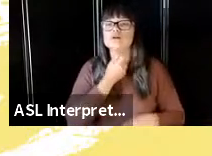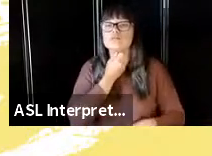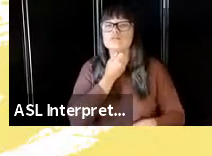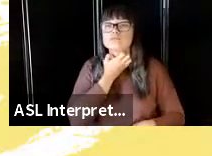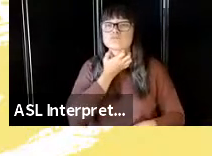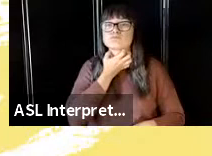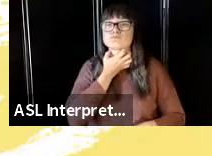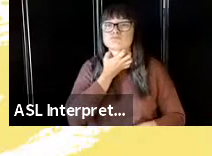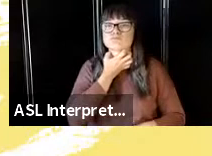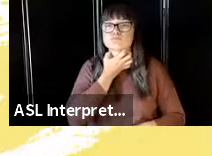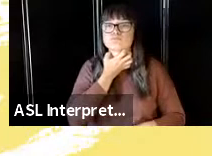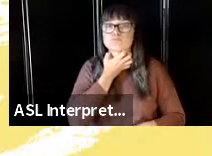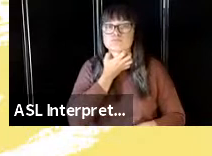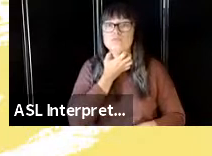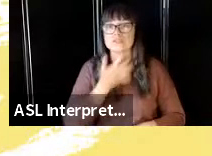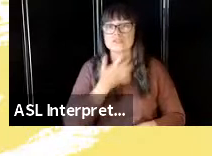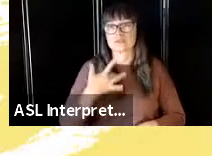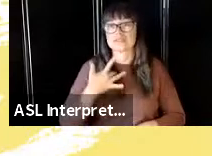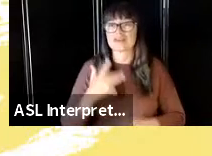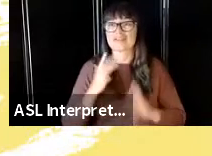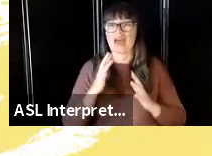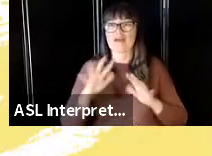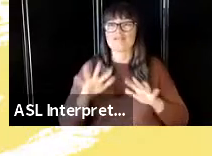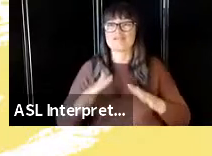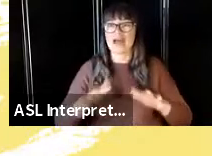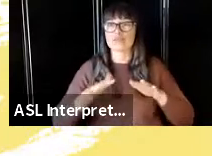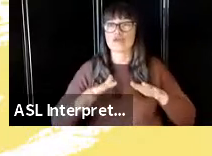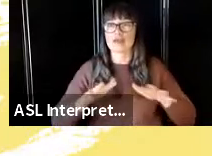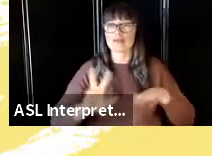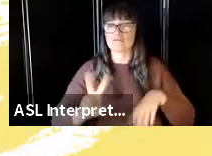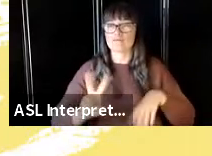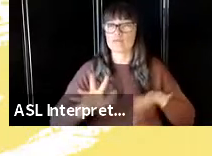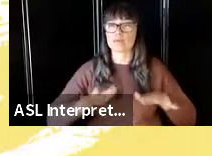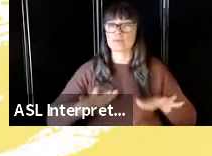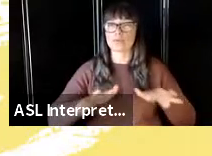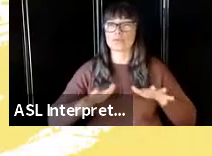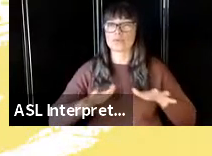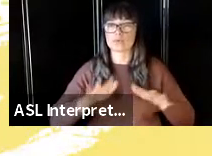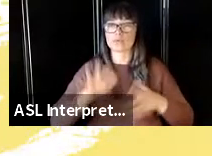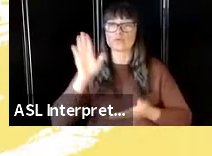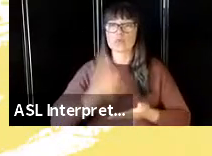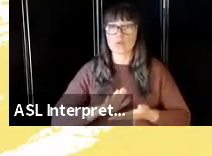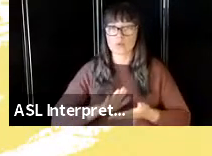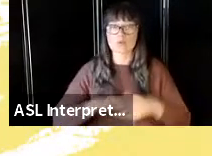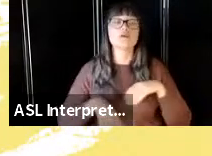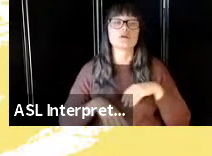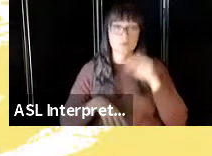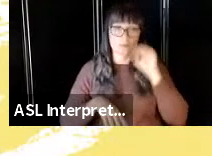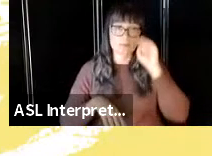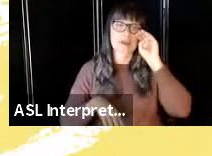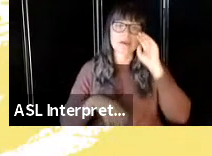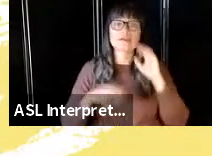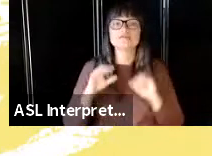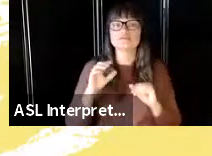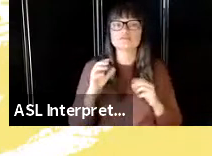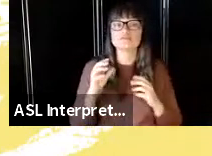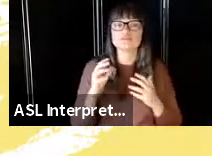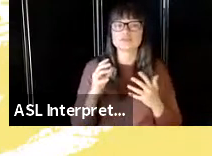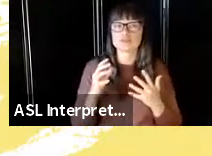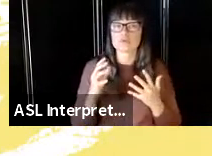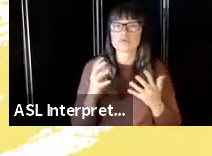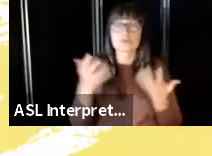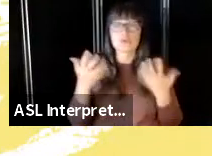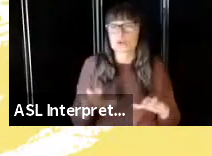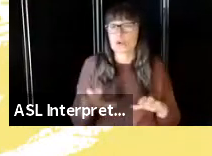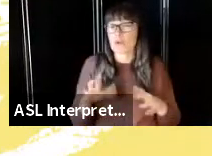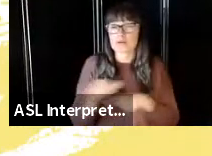and the vibration to slow down. So if you can control it, you don't want to put a recording session or a voiceover session around that